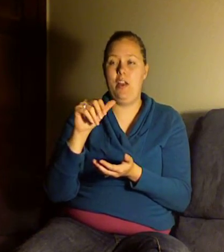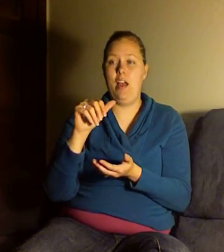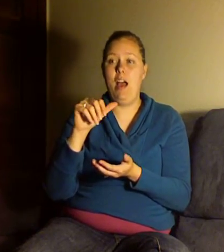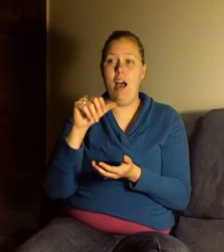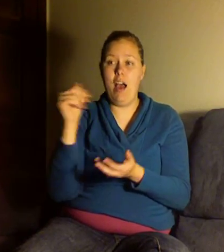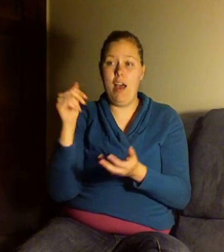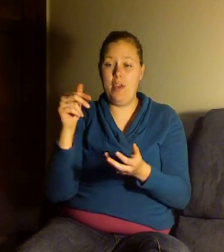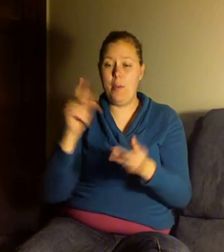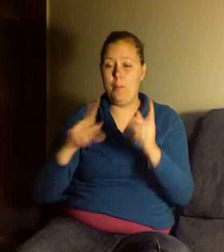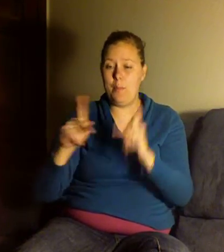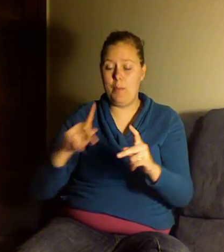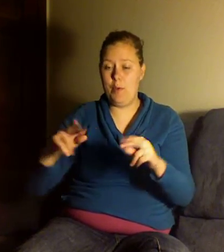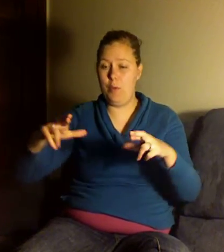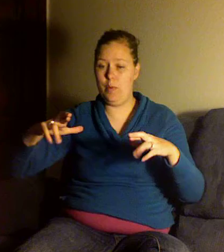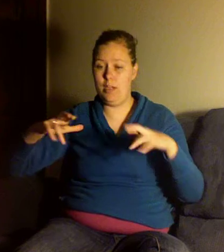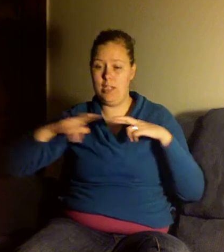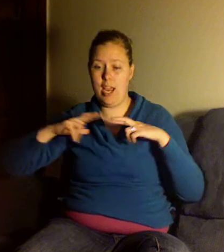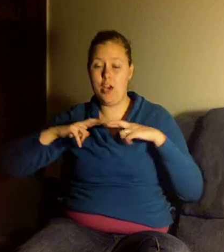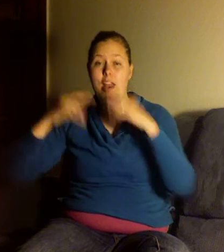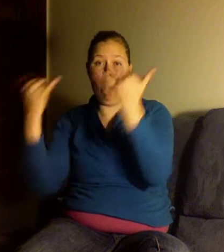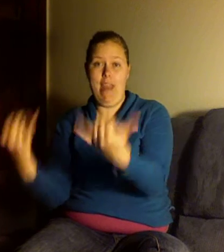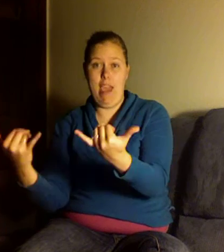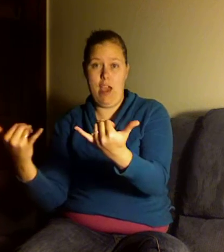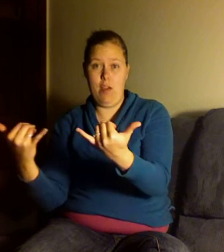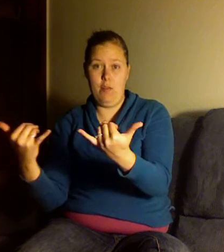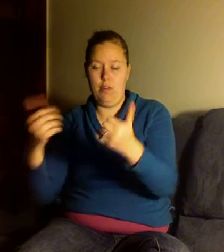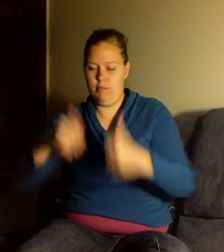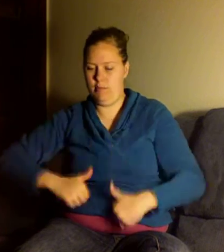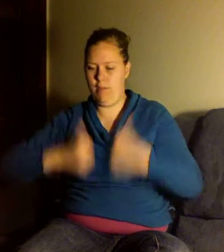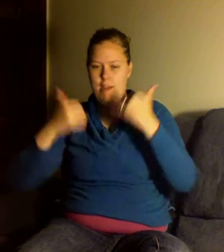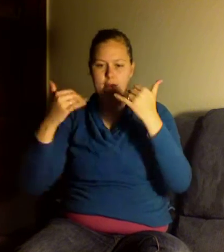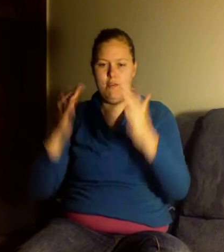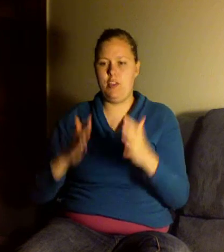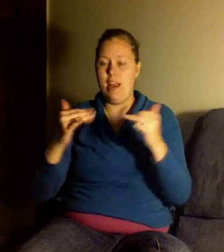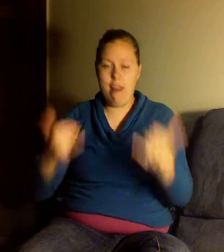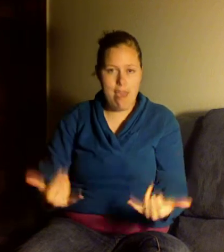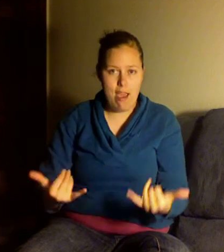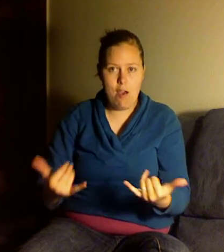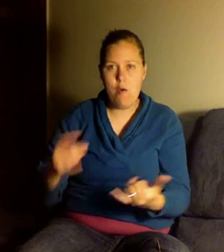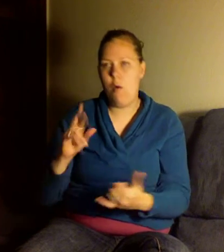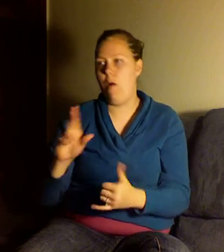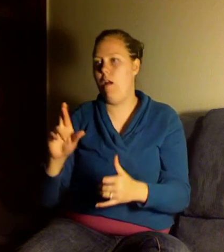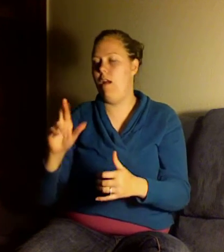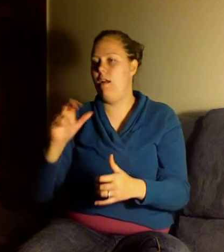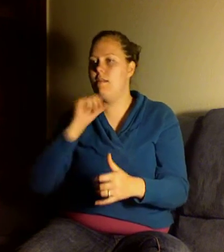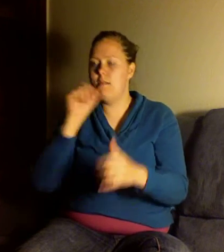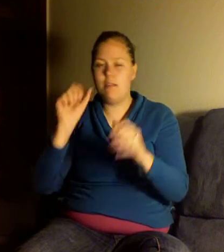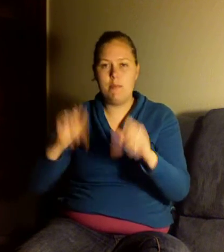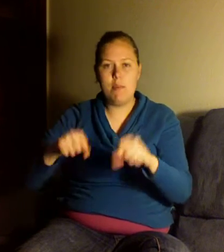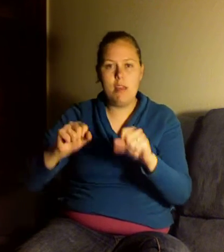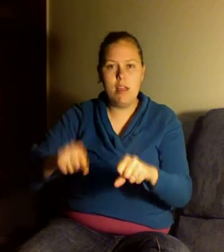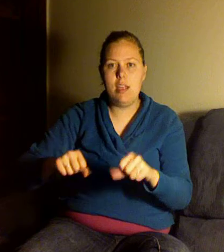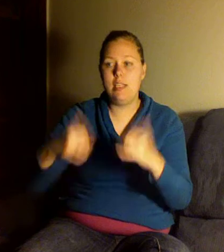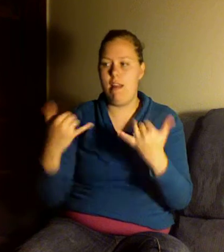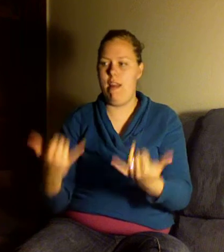retirees or survivors or people with disabilities. You're paying their benefits. So the way Social Security works is more like this.